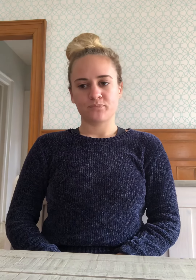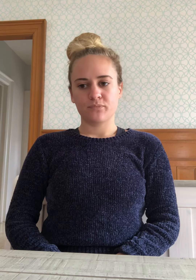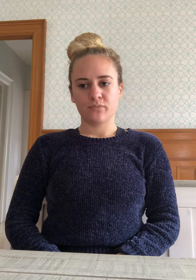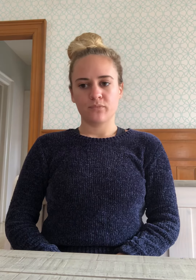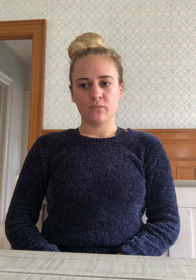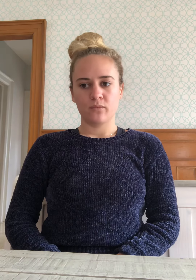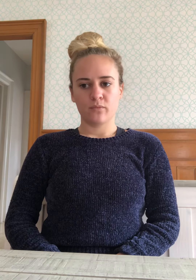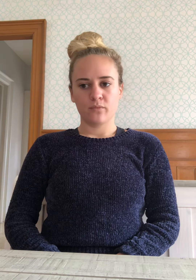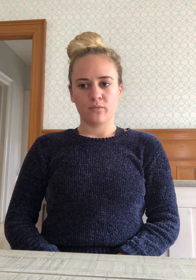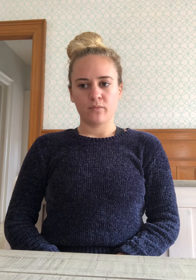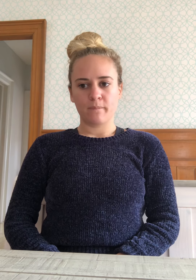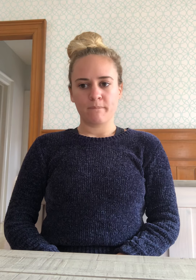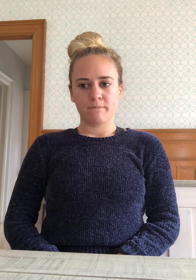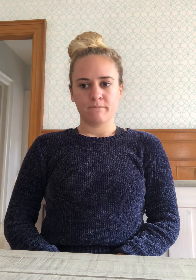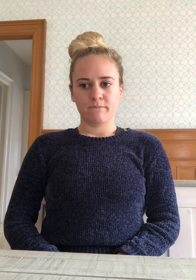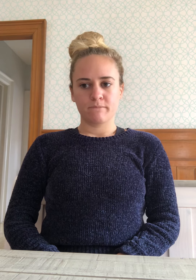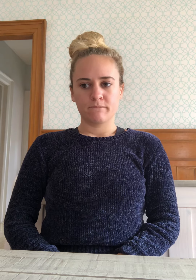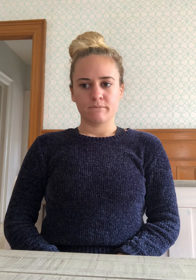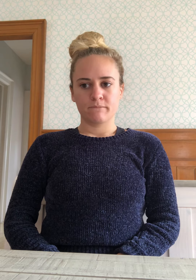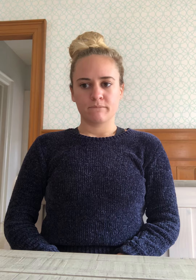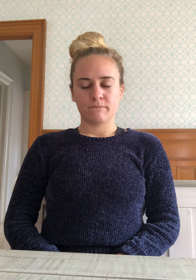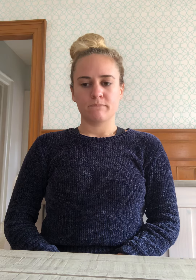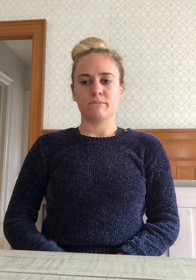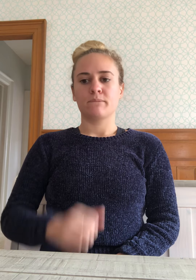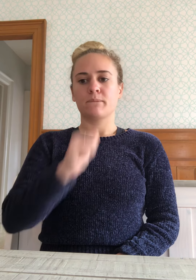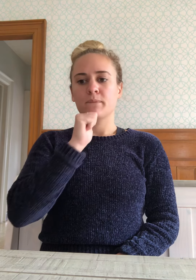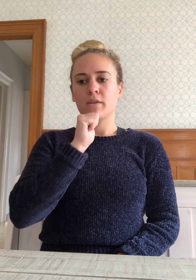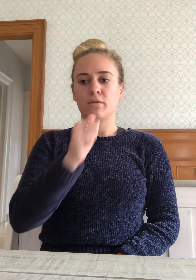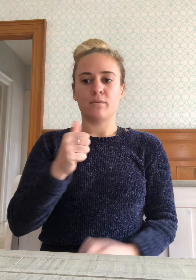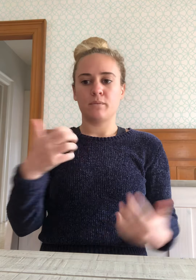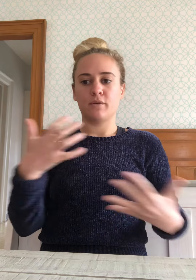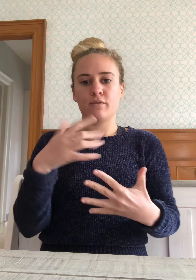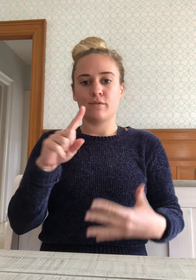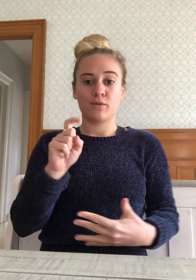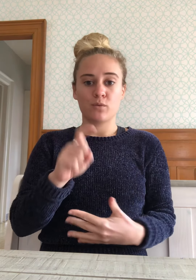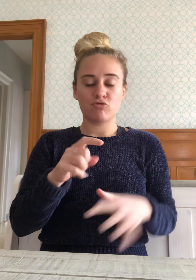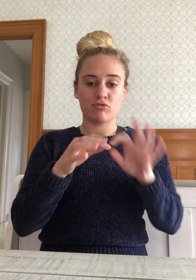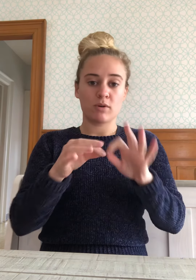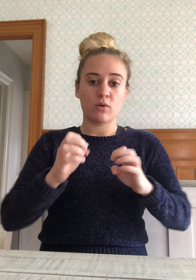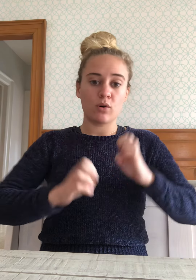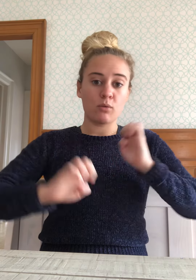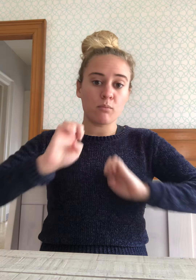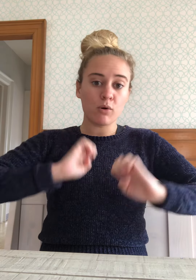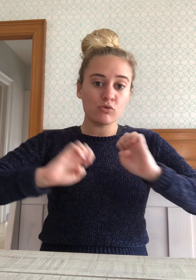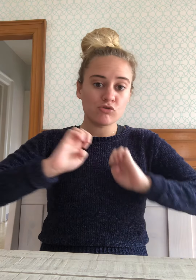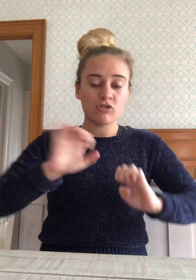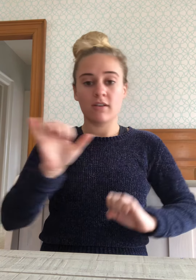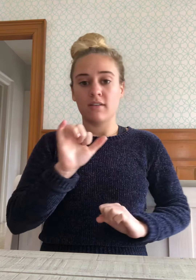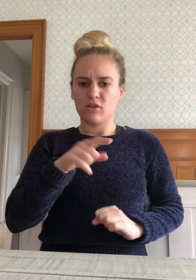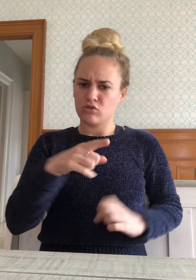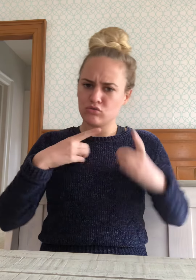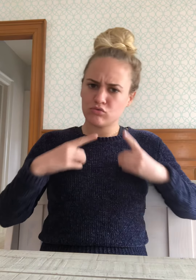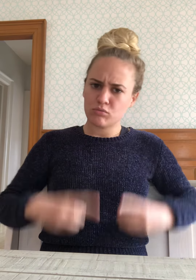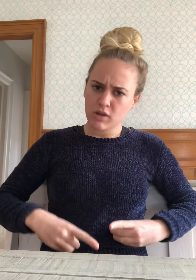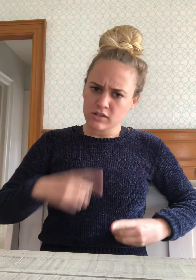And don't be afraid of questions relating to emotional health. Have you been depressed? Are you living alone? Things like that. So you get to the root of